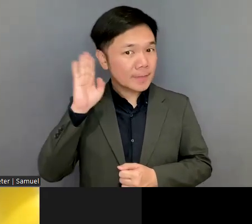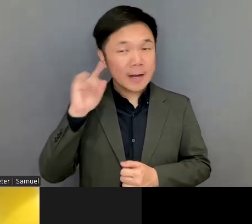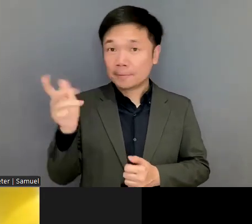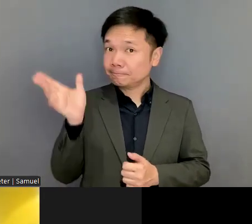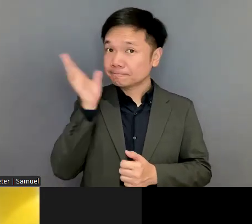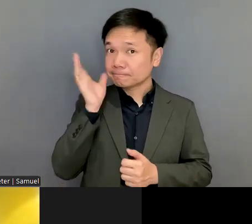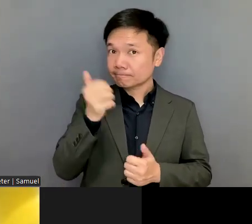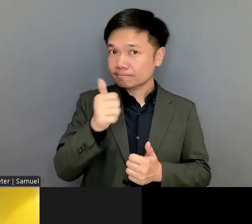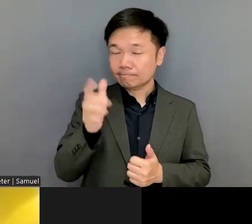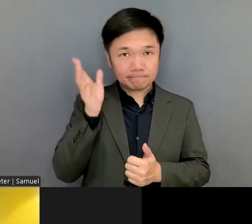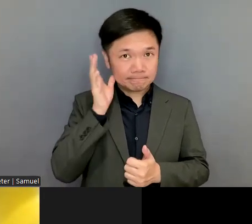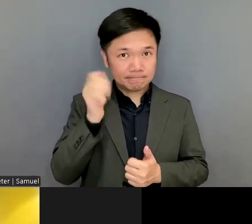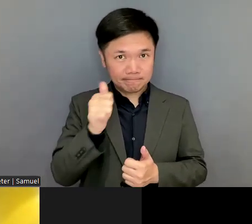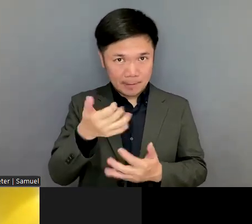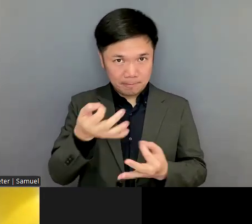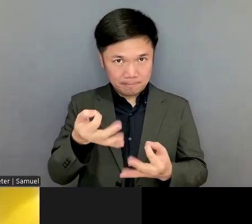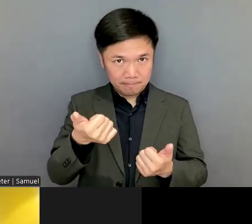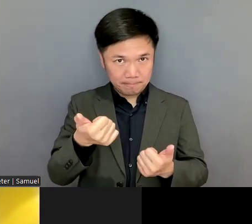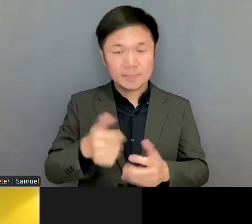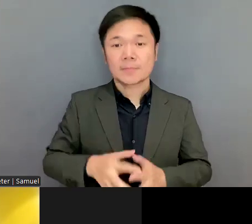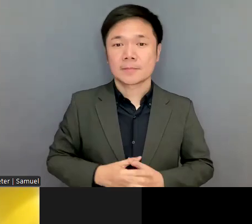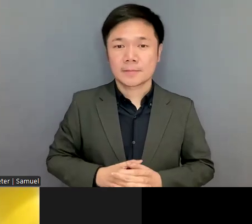me yes, better? we can hear you.